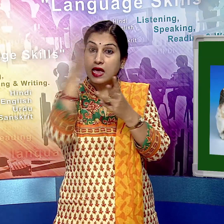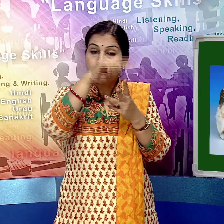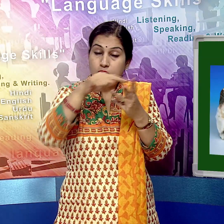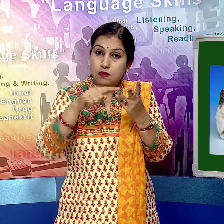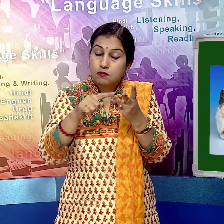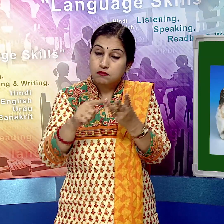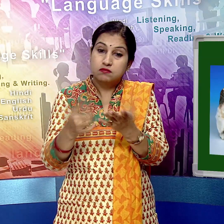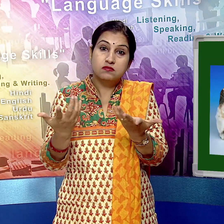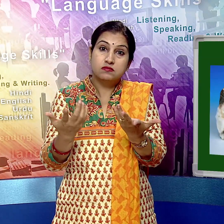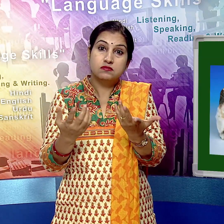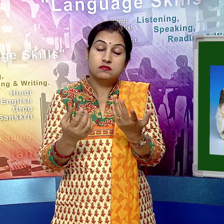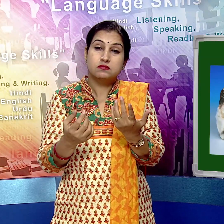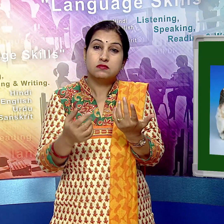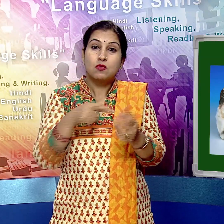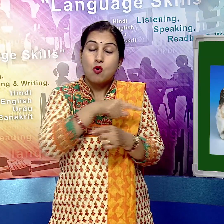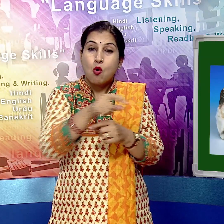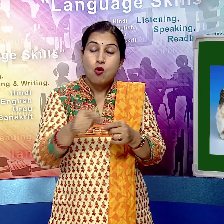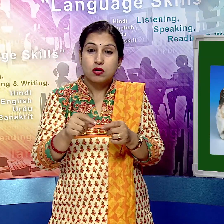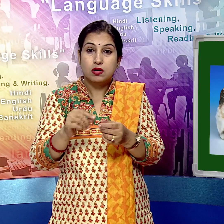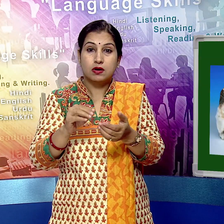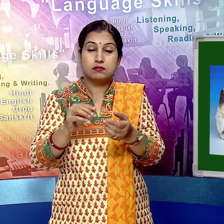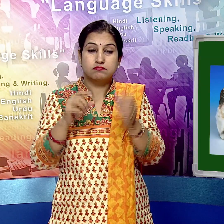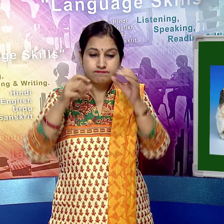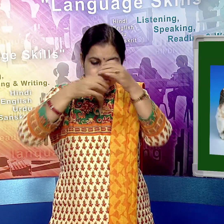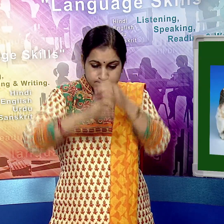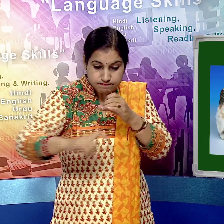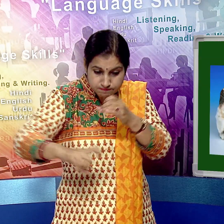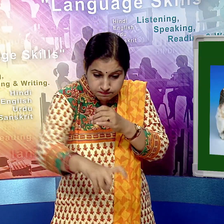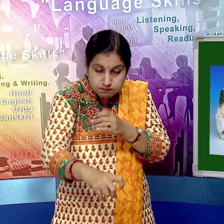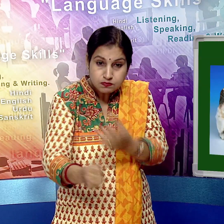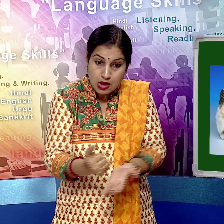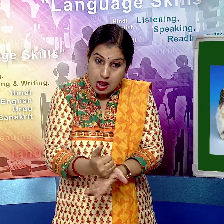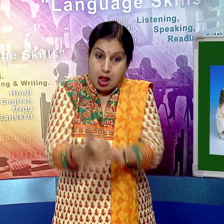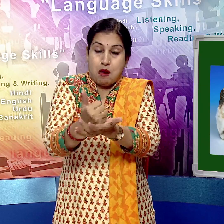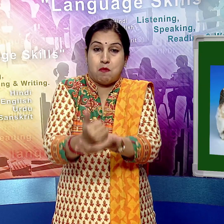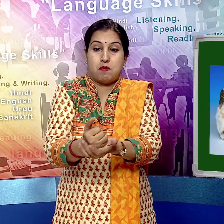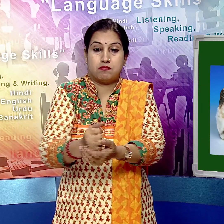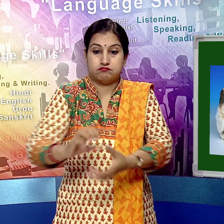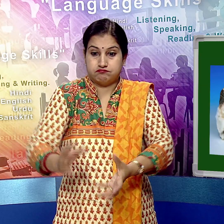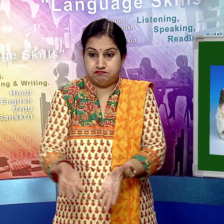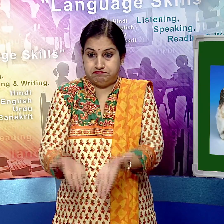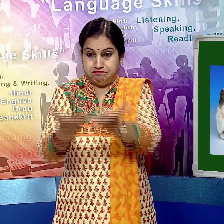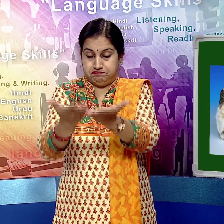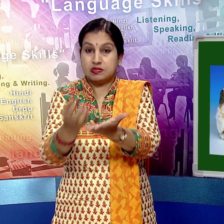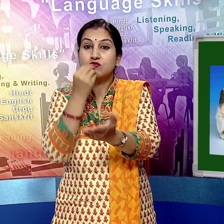helps in spreading up the growth of microorganisms, which spoils the food.